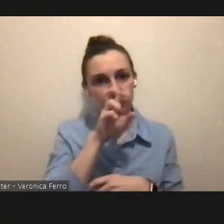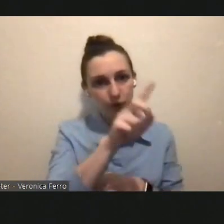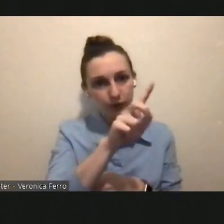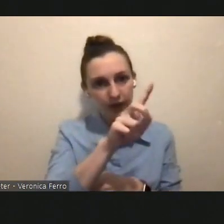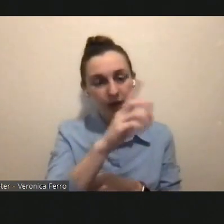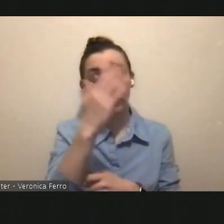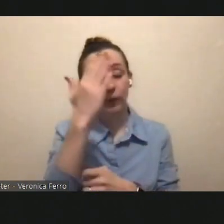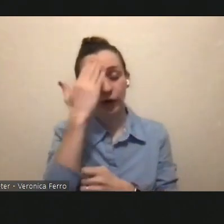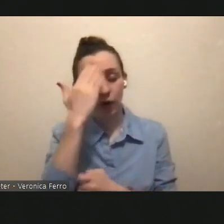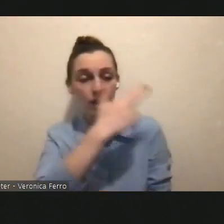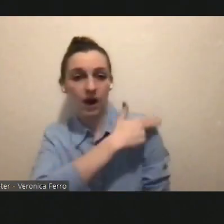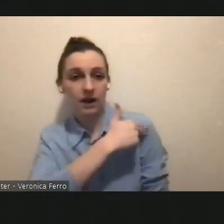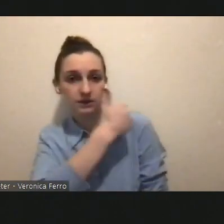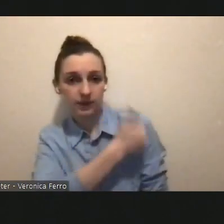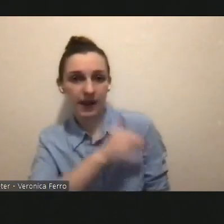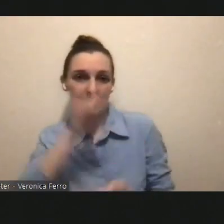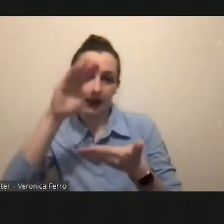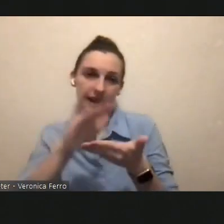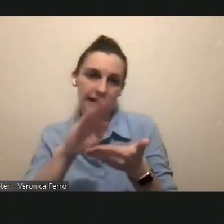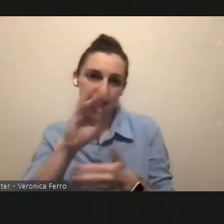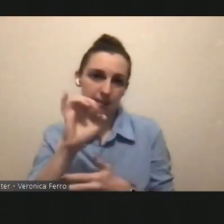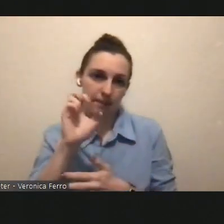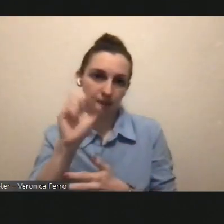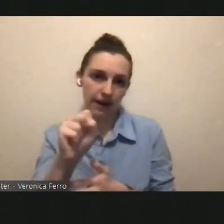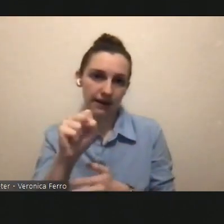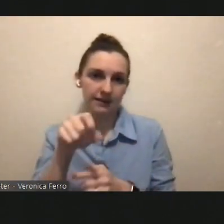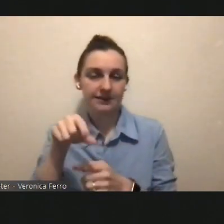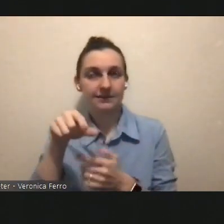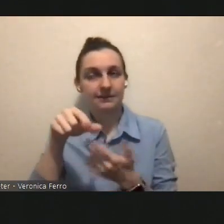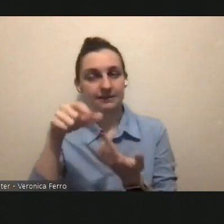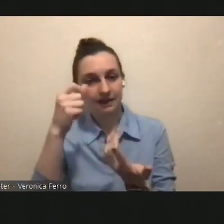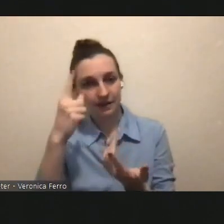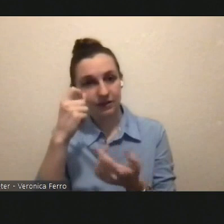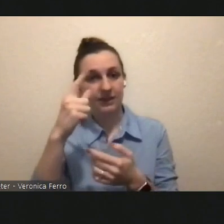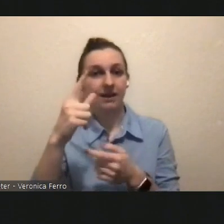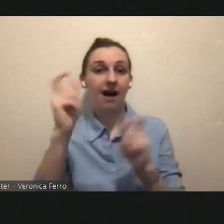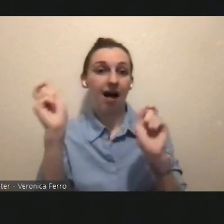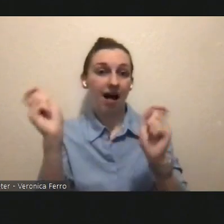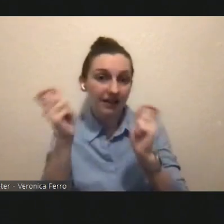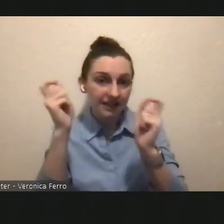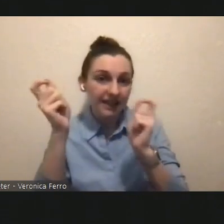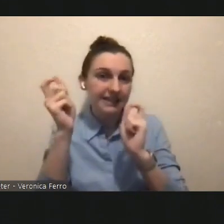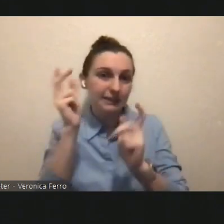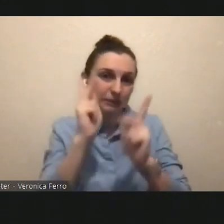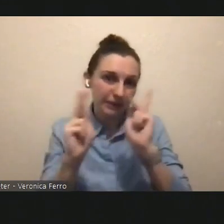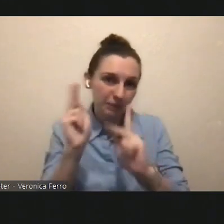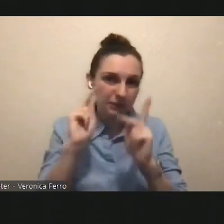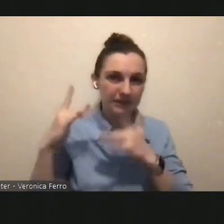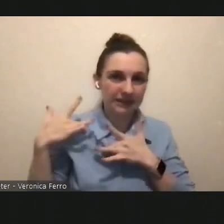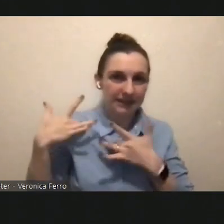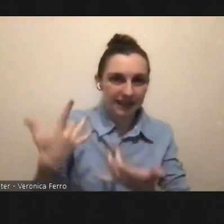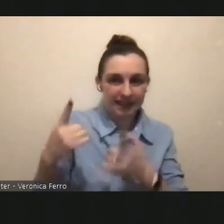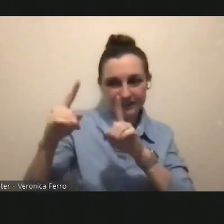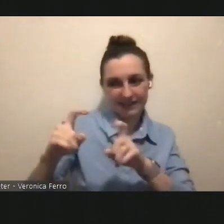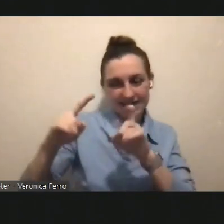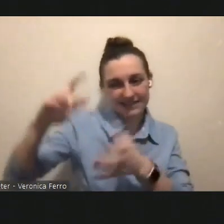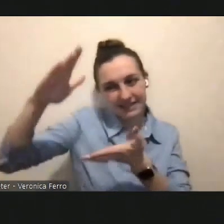by holidays and other events when people may choose to get tested less. So they all really play a role in giving us a full